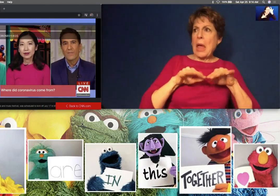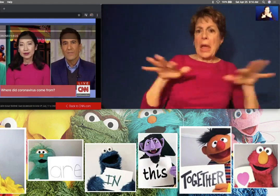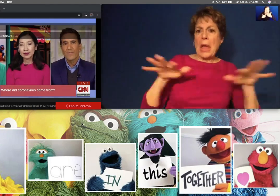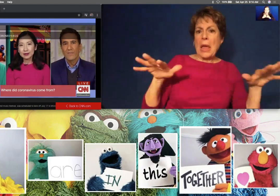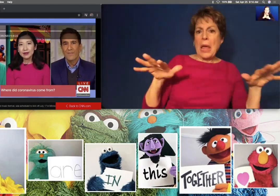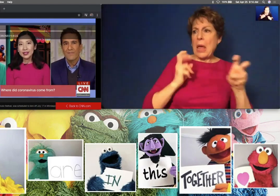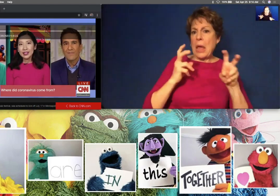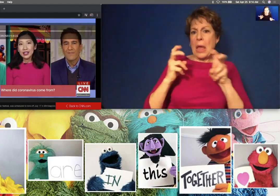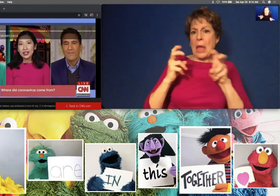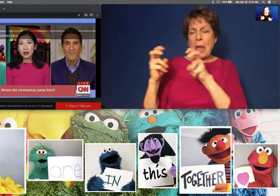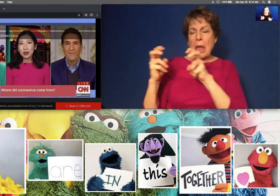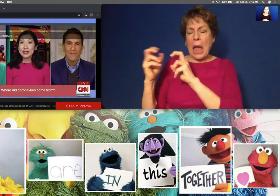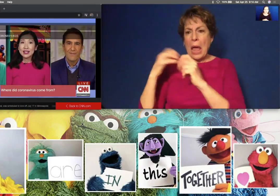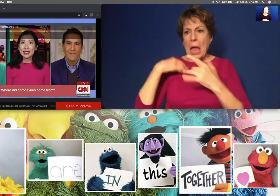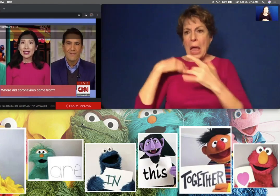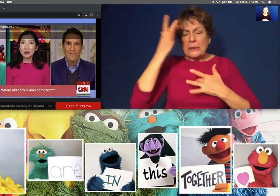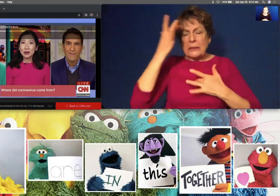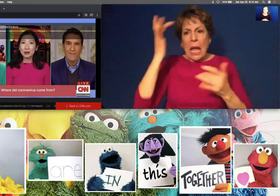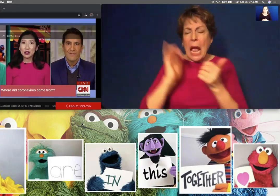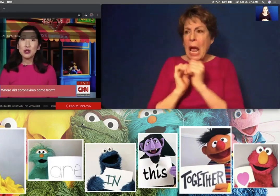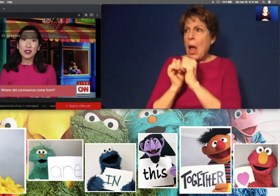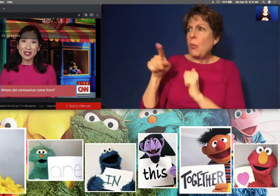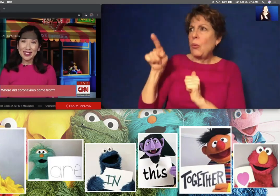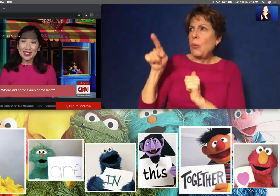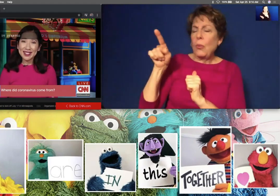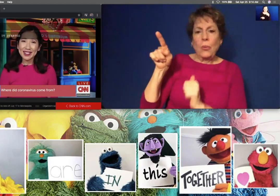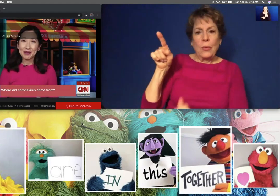Dr. Lena. How did it start to get people sick?